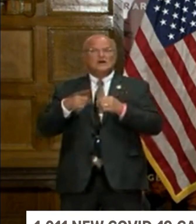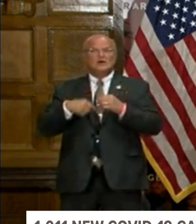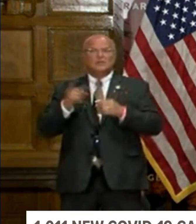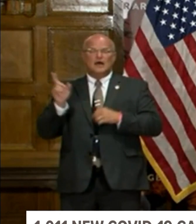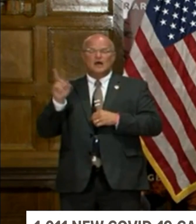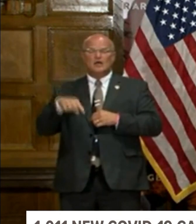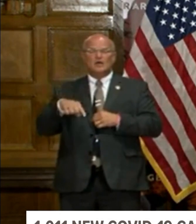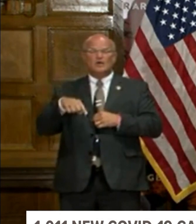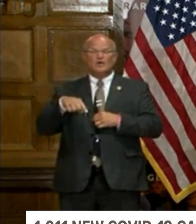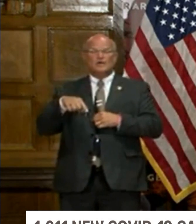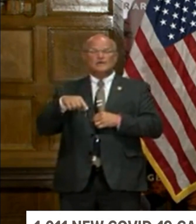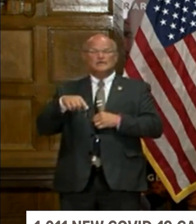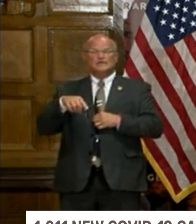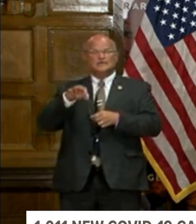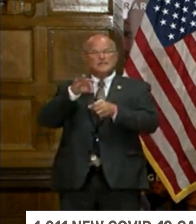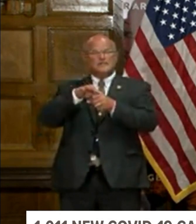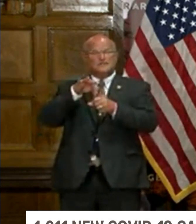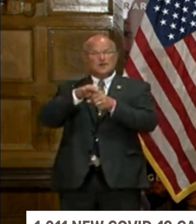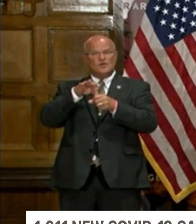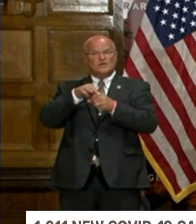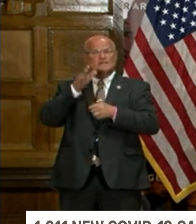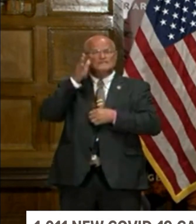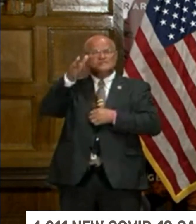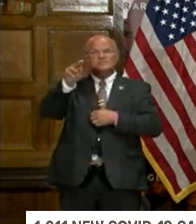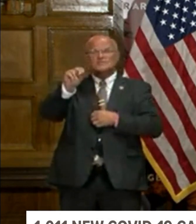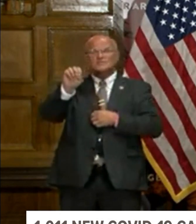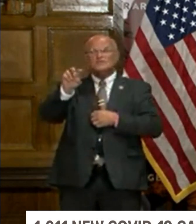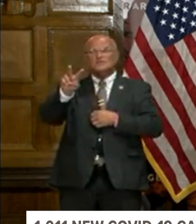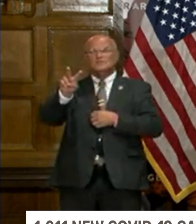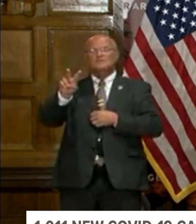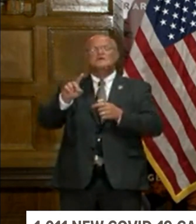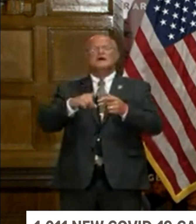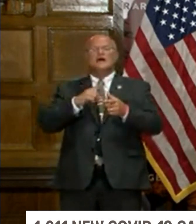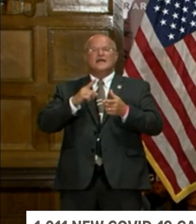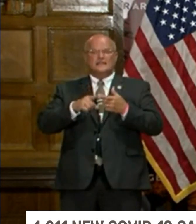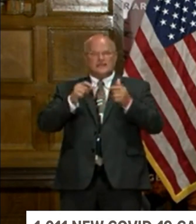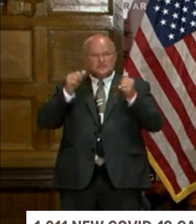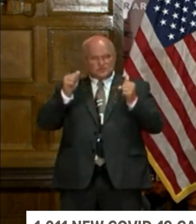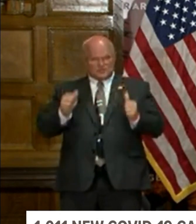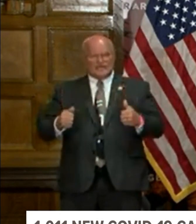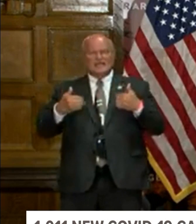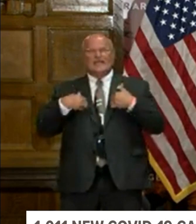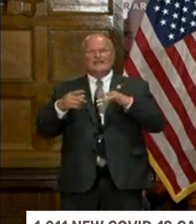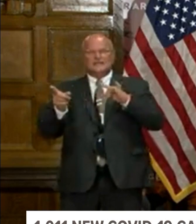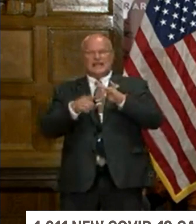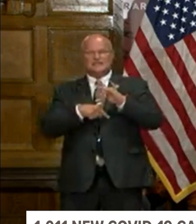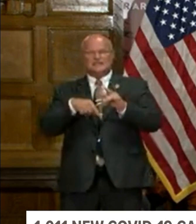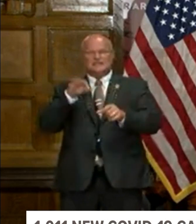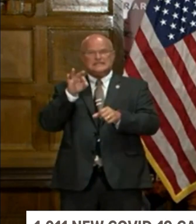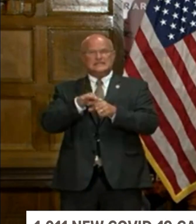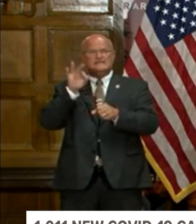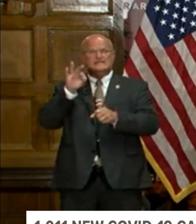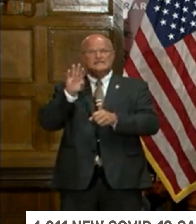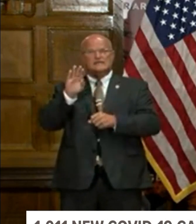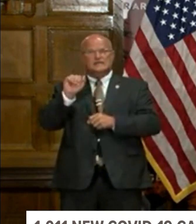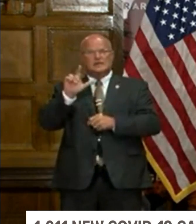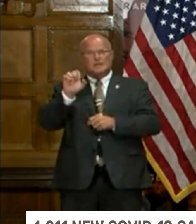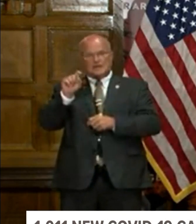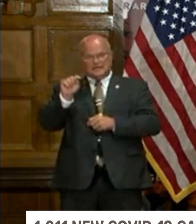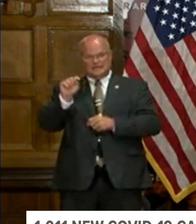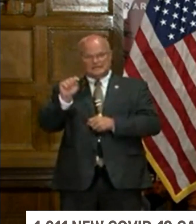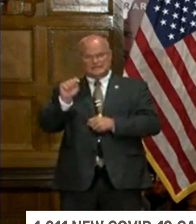to the polls in November, then you will qualify for an absentee ballot. And what we've seen since